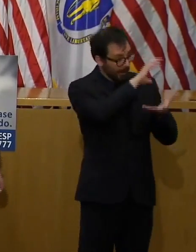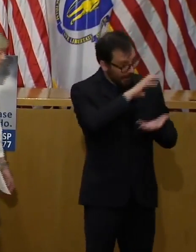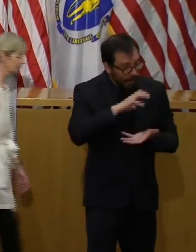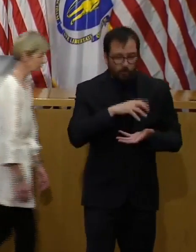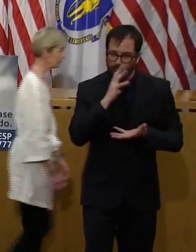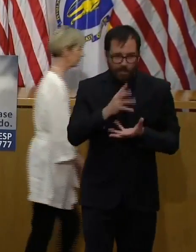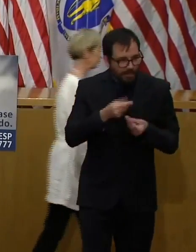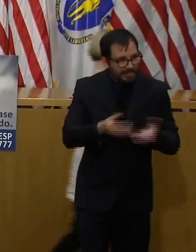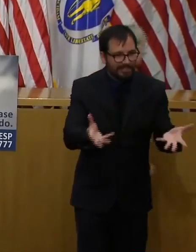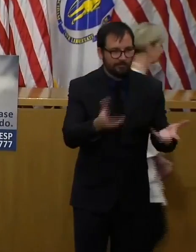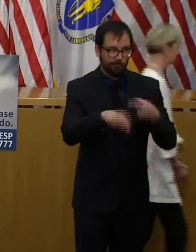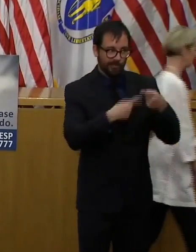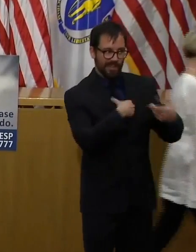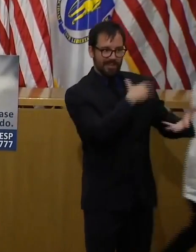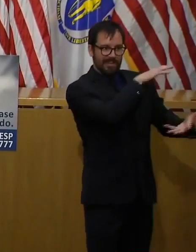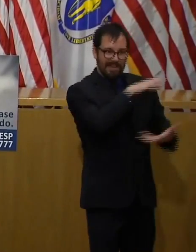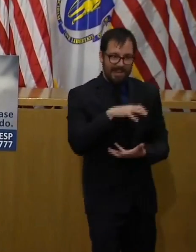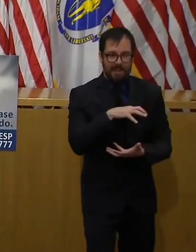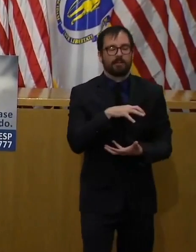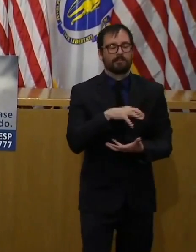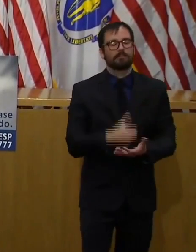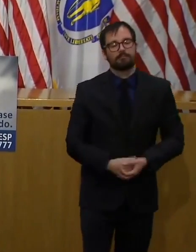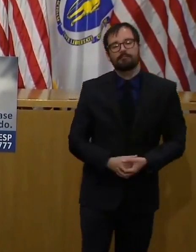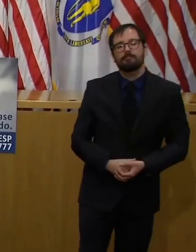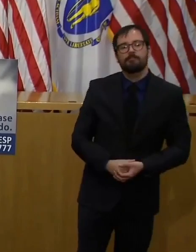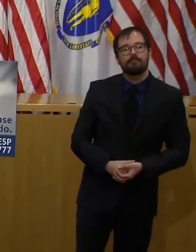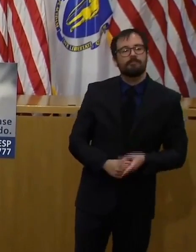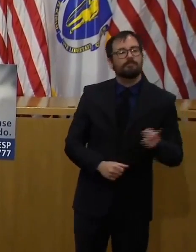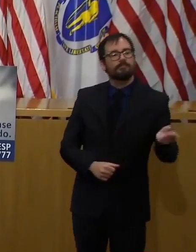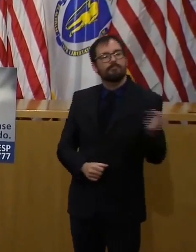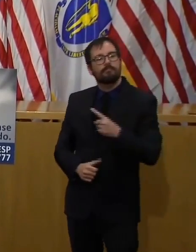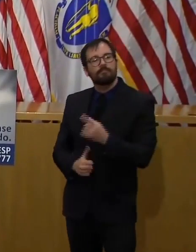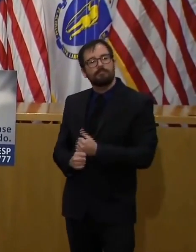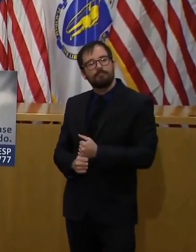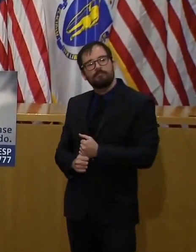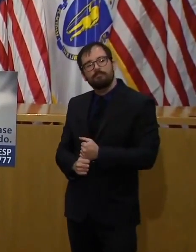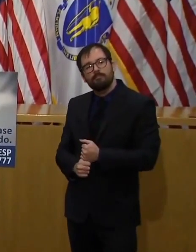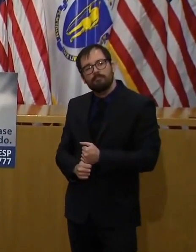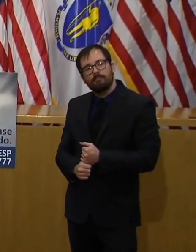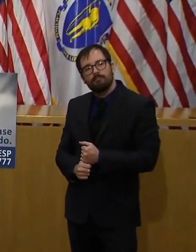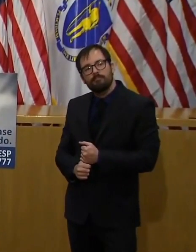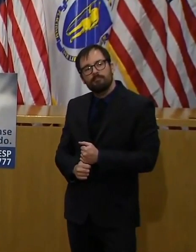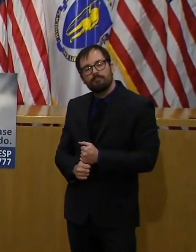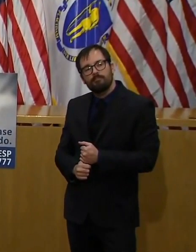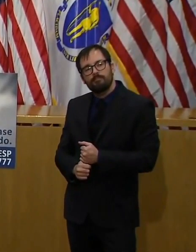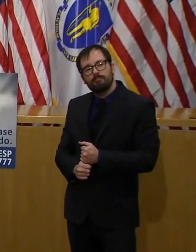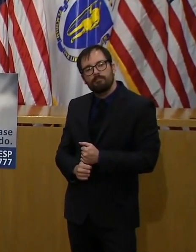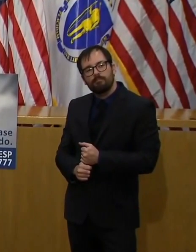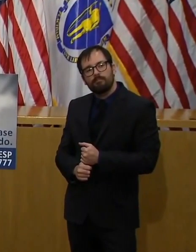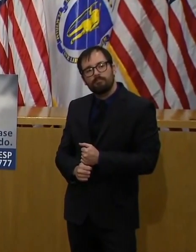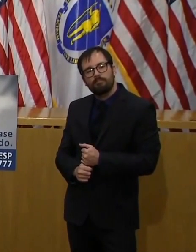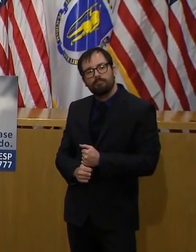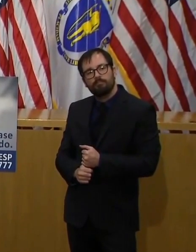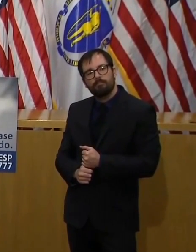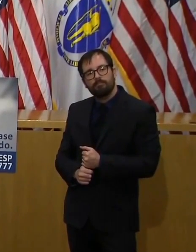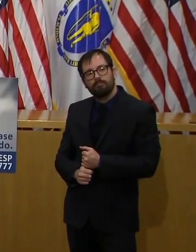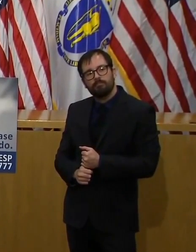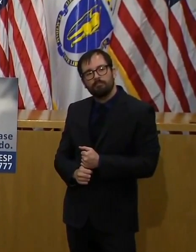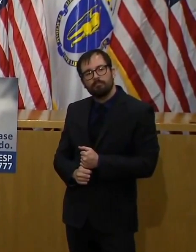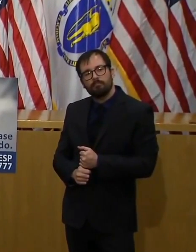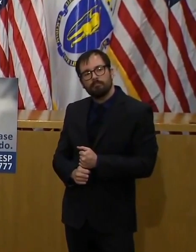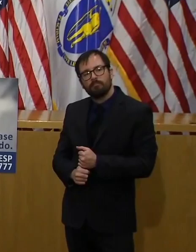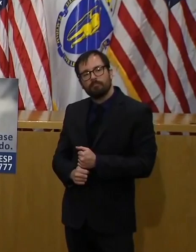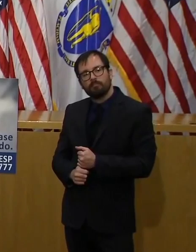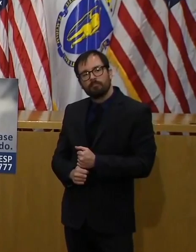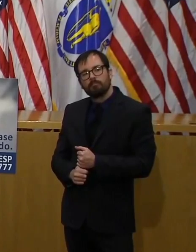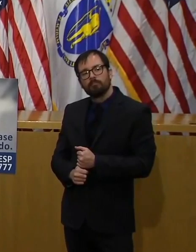Governor, President Trump, I guess, is going to be speaking to some governors this afternoon about new guidelines aimed at reopening the economy. Are you